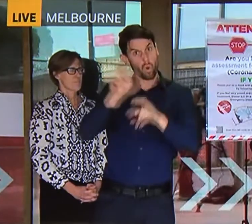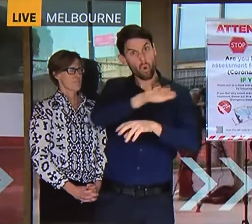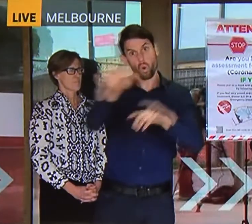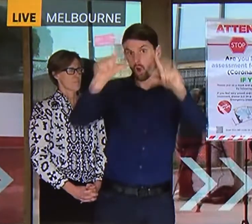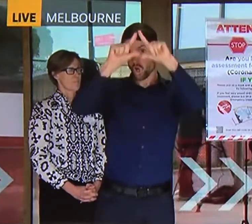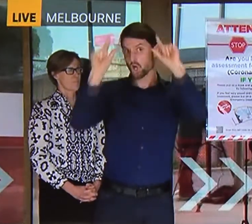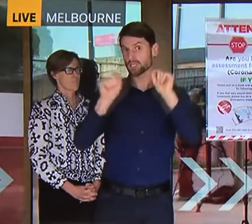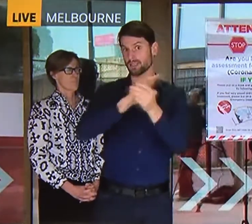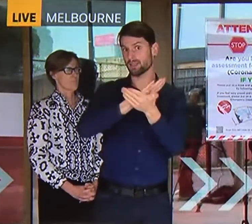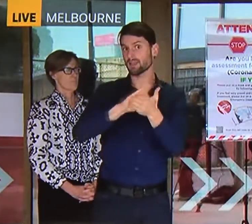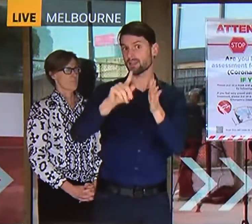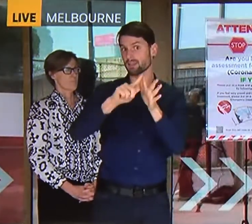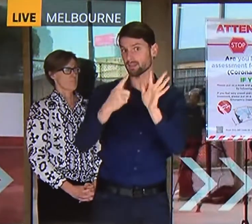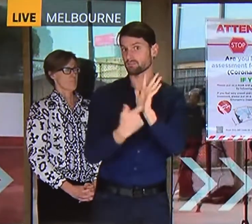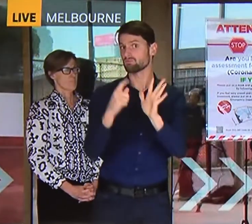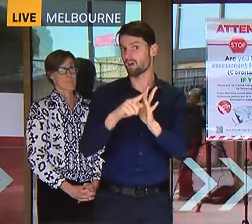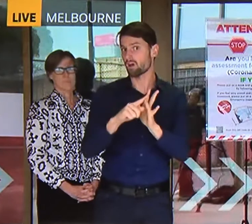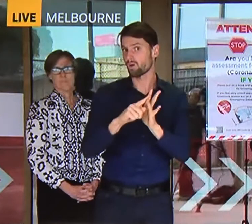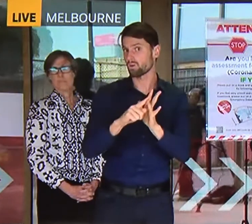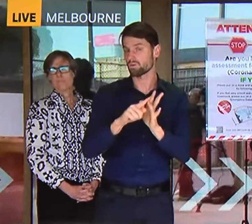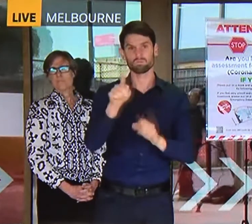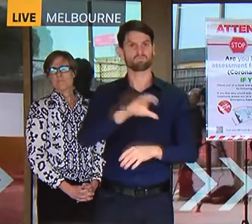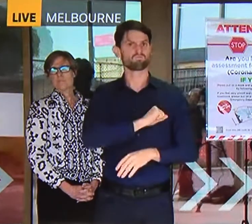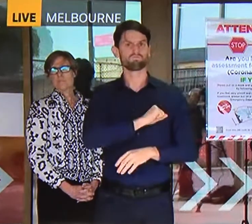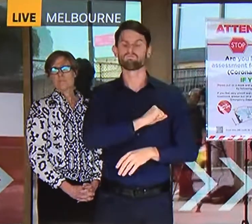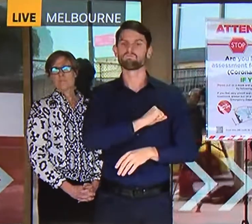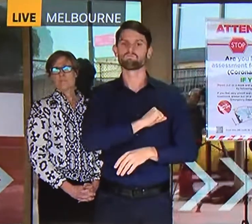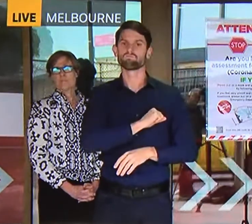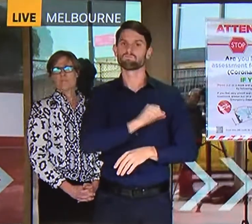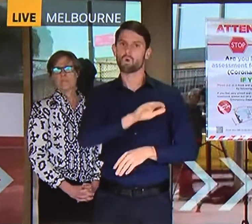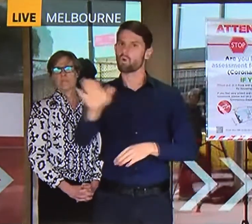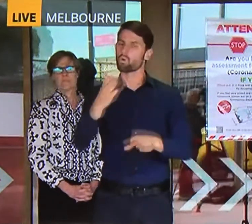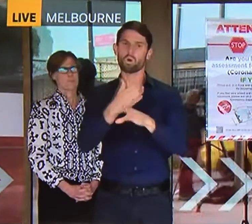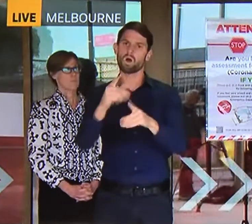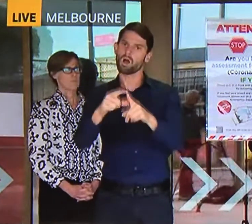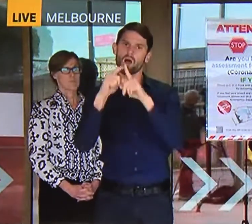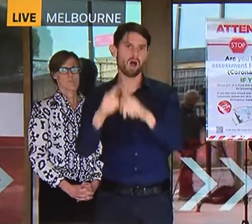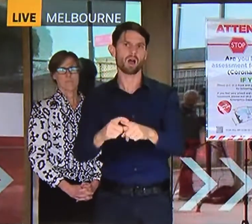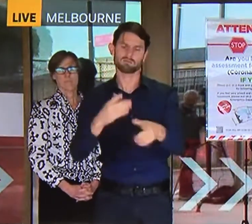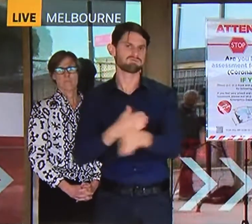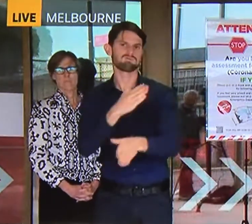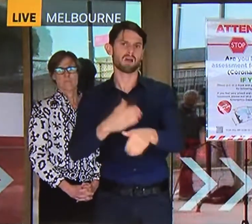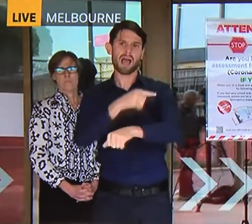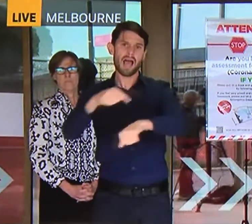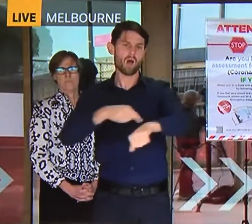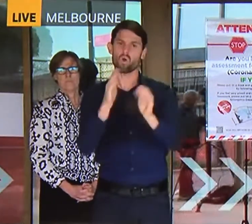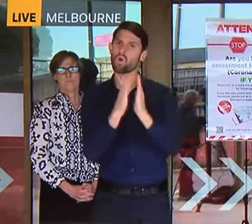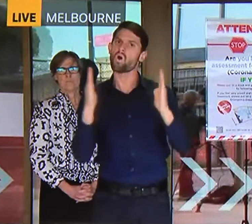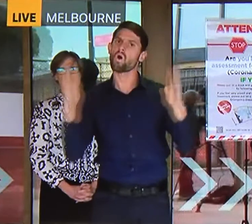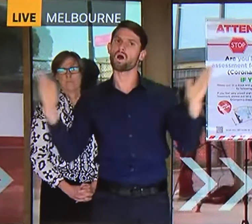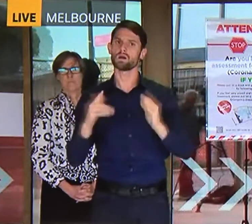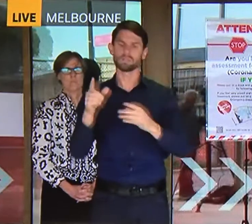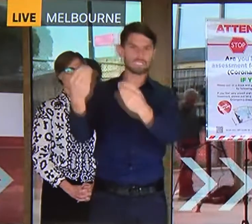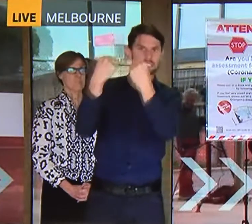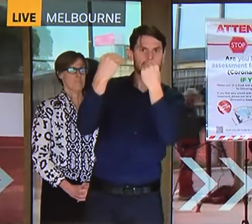are working hard, they are reskilling, they are increasing their hours, and they are increasing